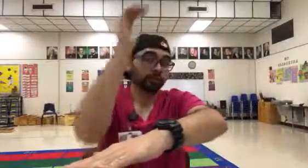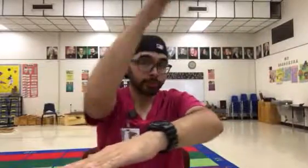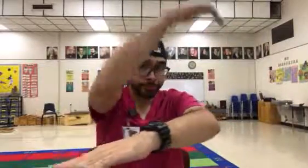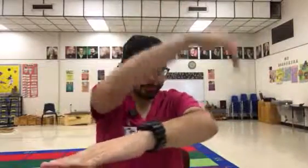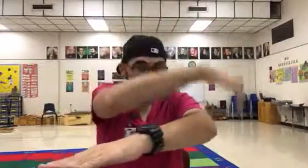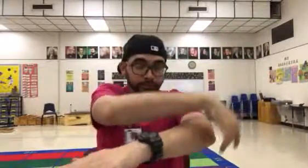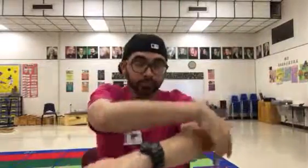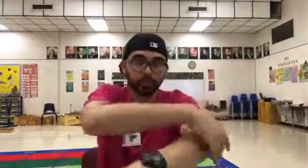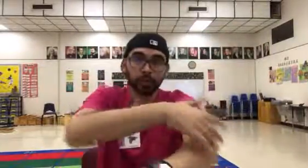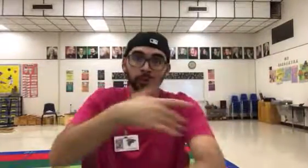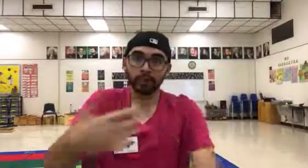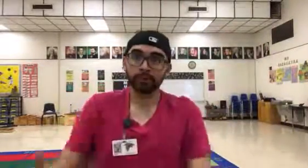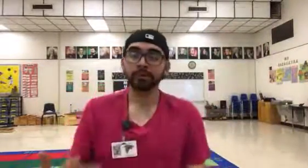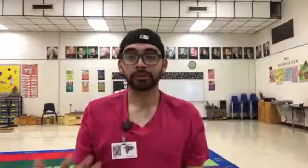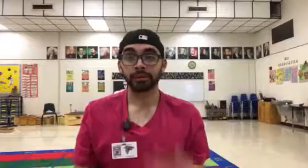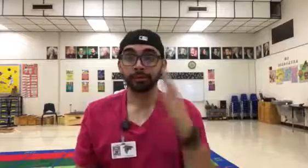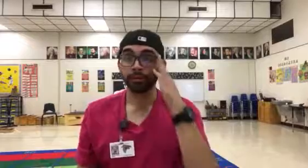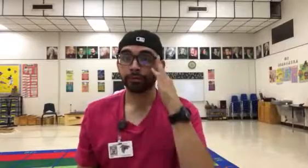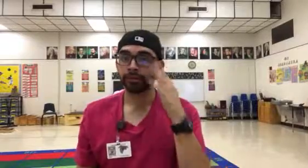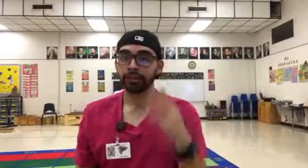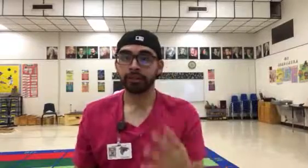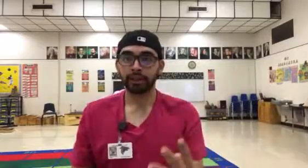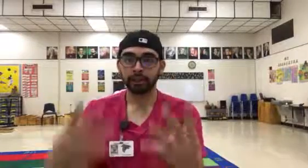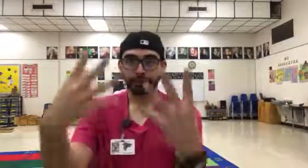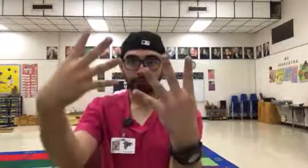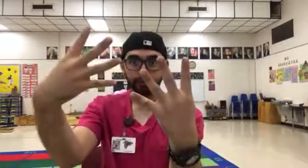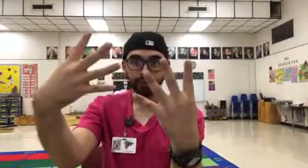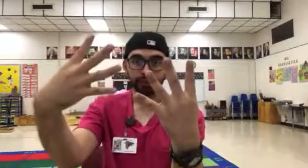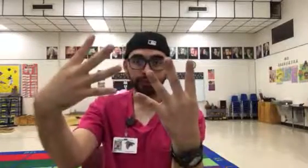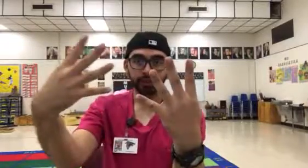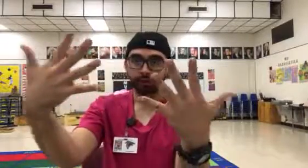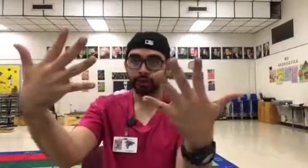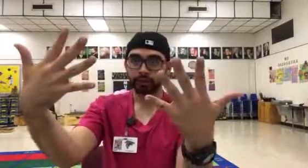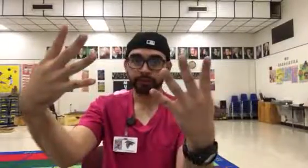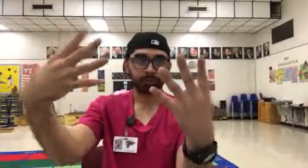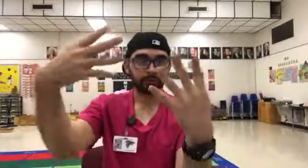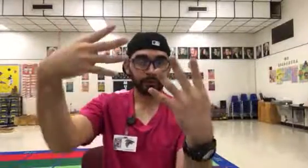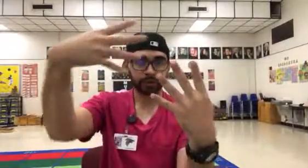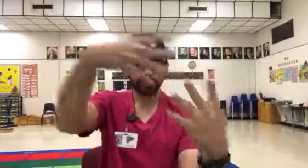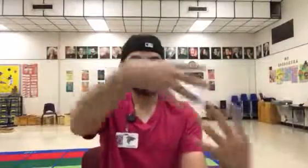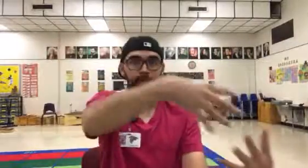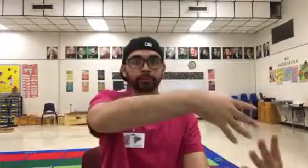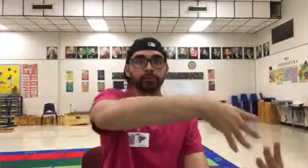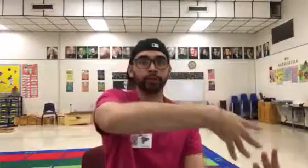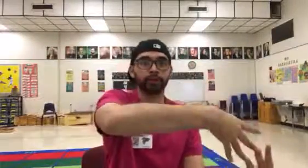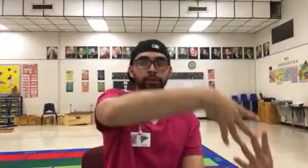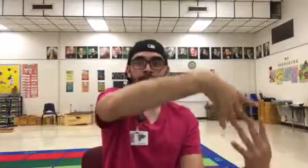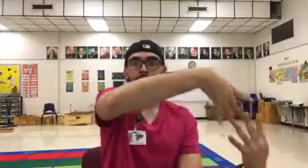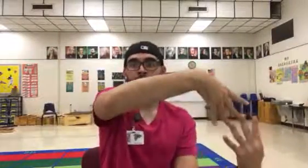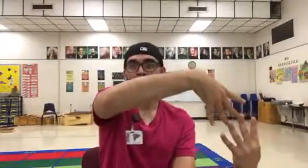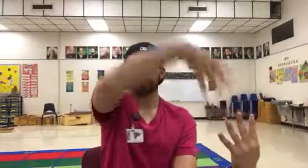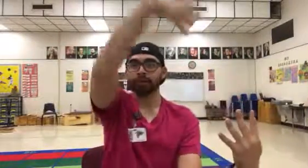over. Rainbow's simple. You're gonna take out your four fingers only, so no thumbs. Four fingers, and you're gonna create the